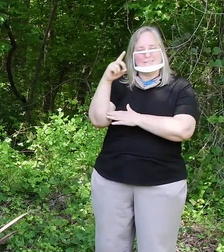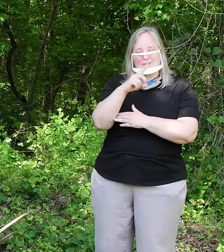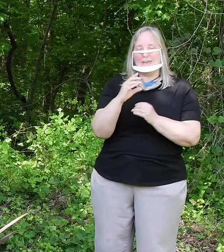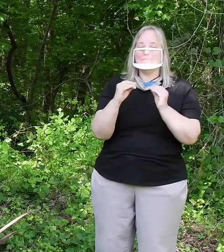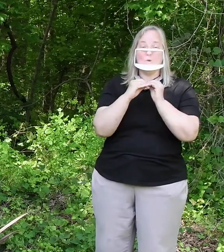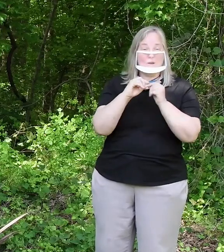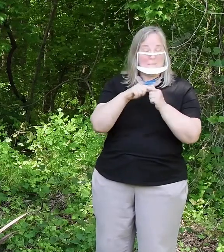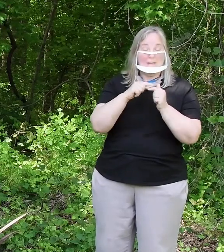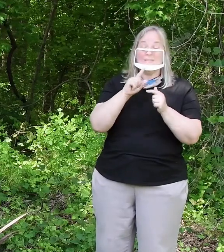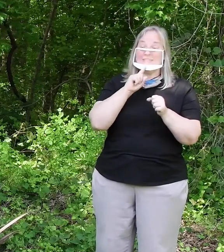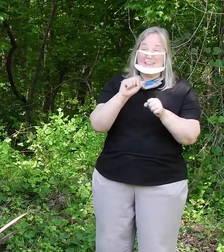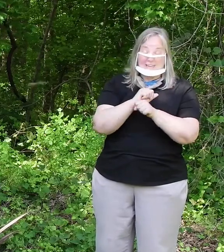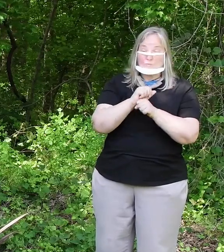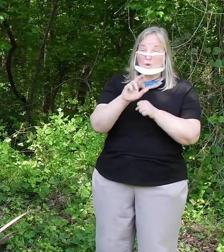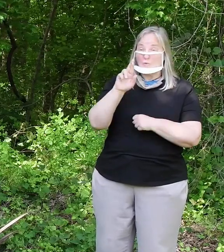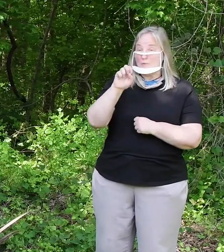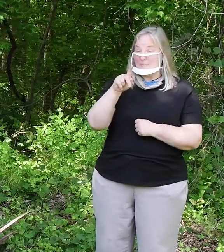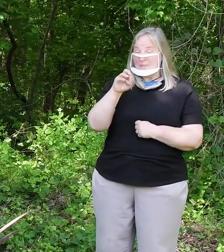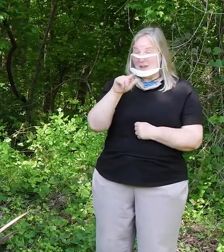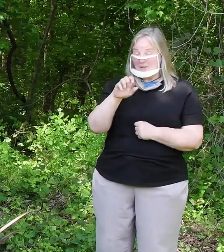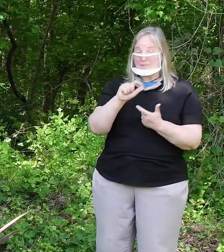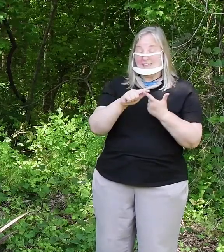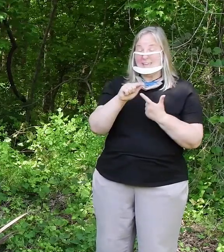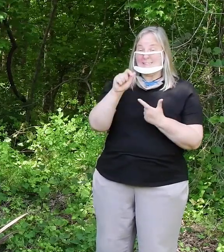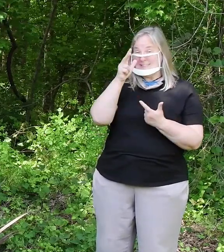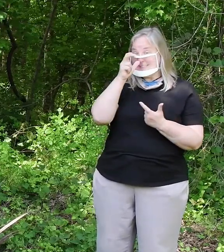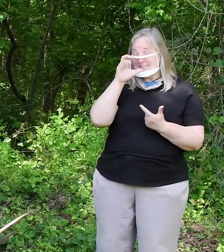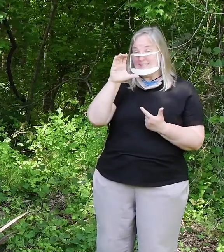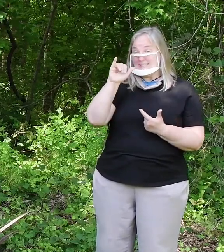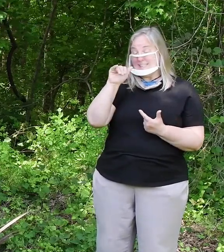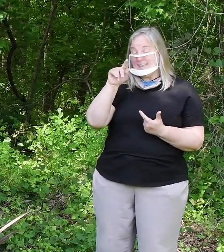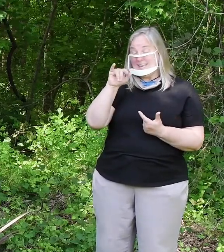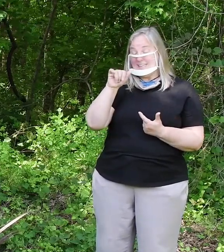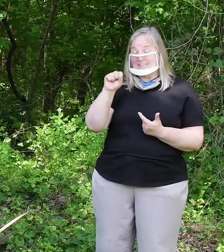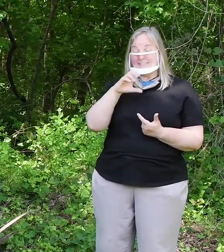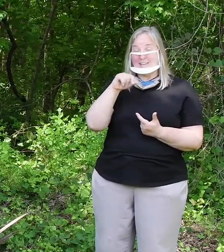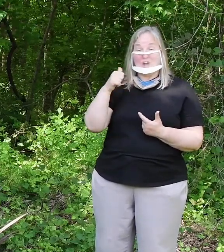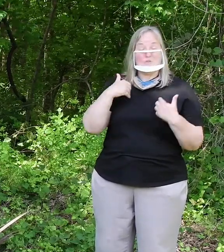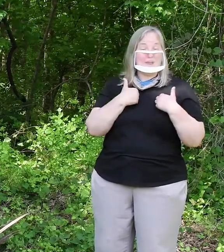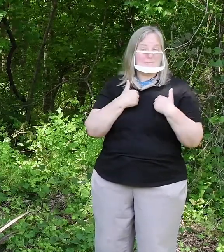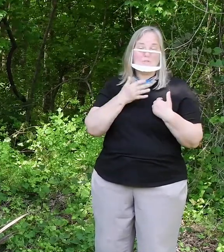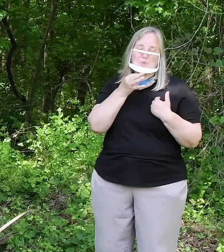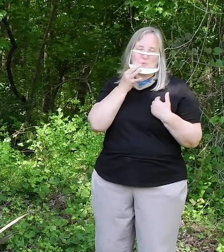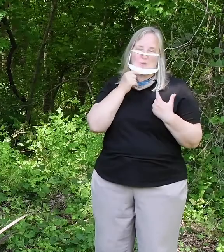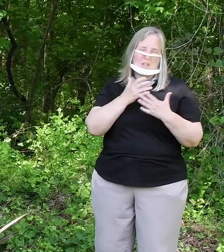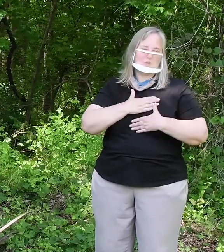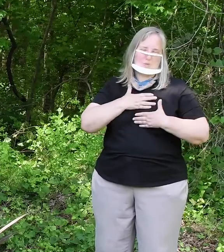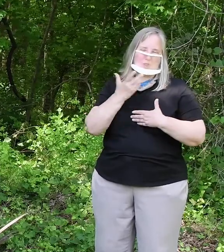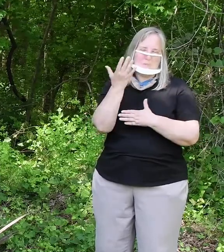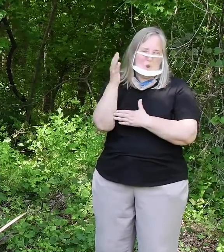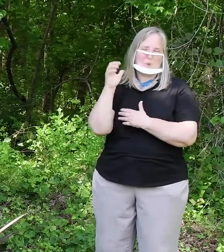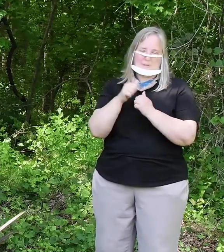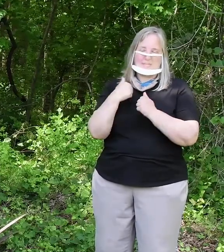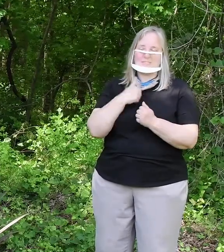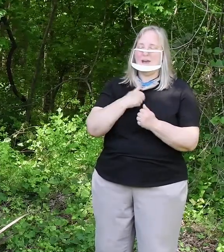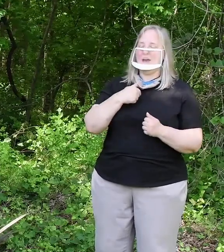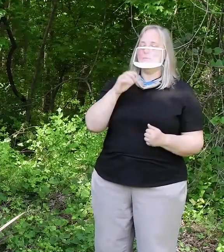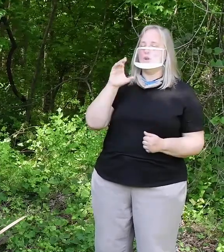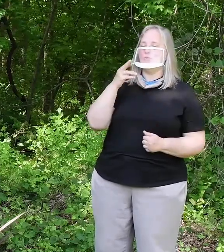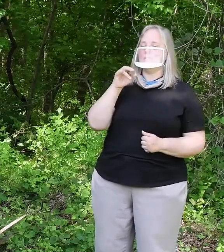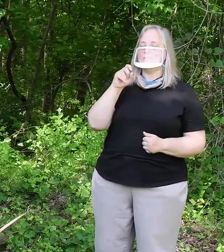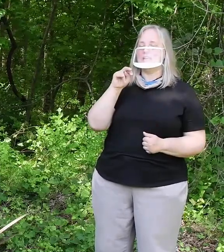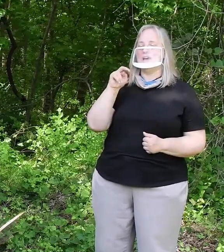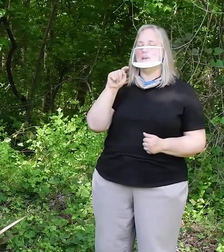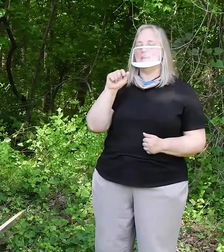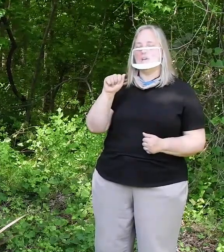about the actual reptiles and cicadas and other animals that will soon be enjoying the park with us. I'm Christiana Rigby. I